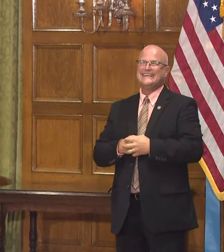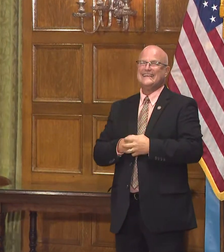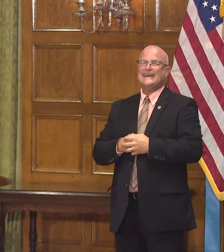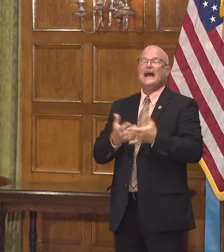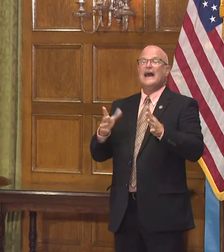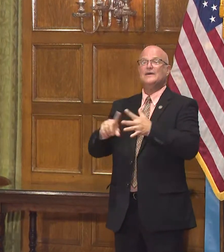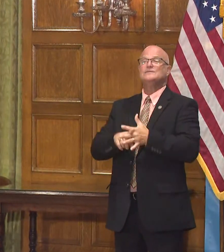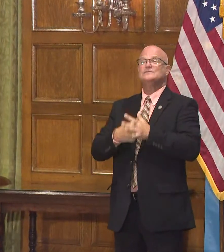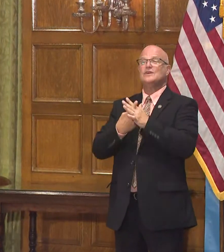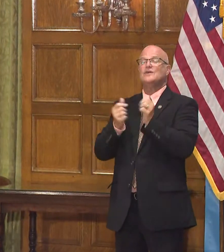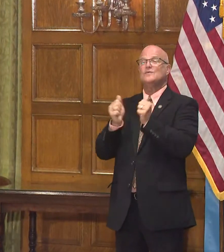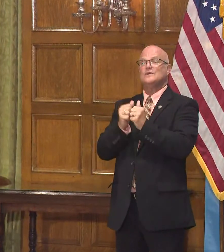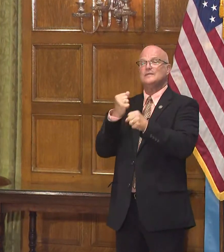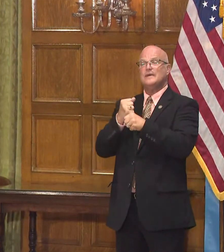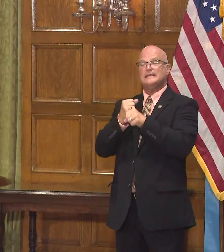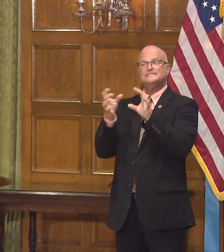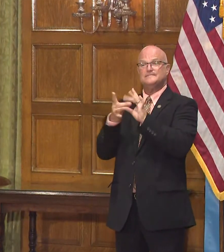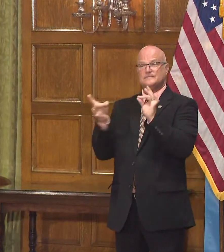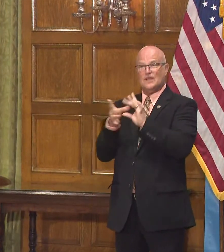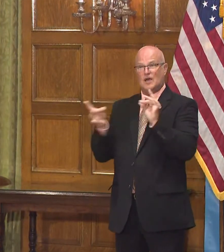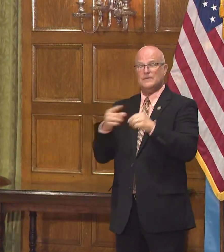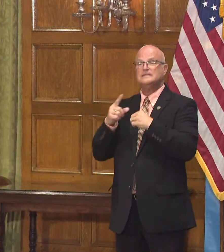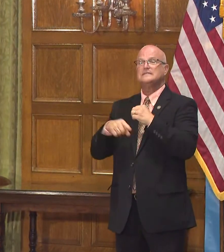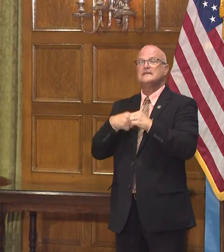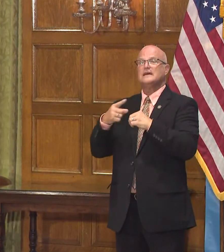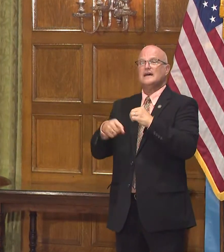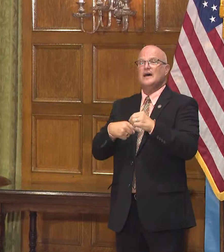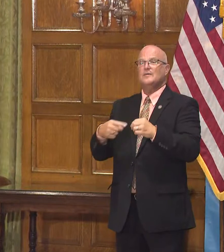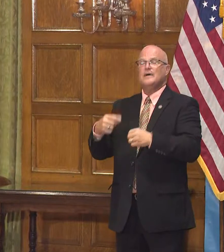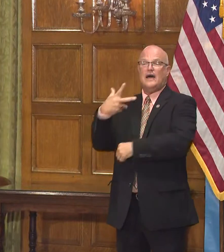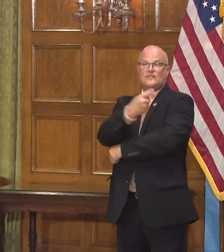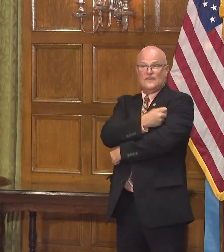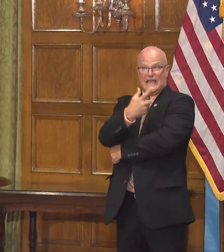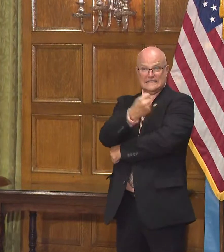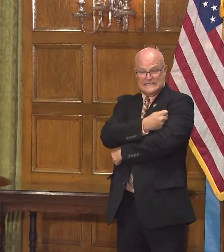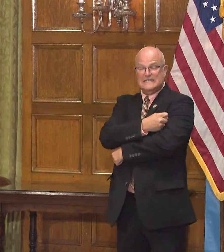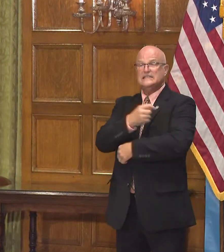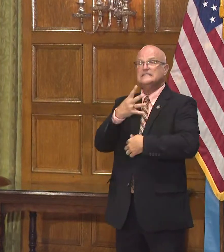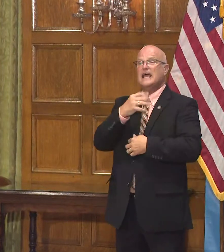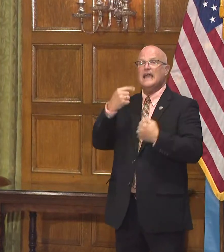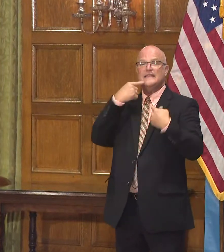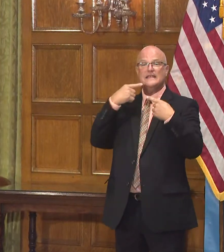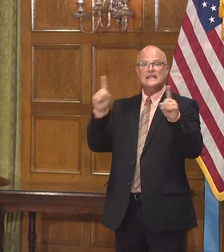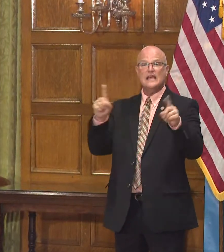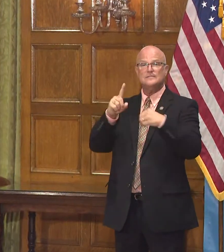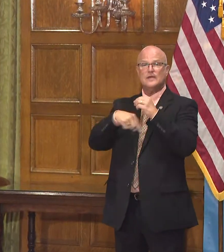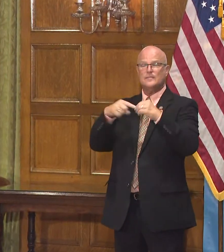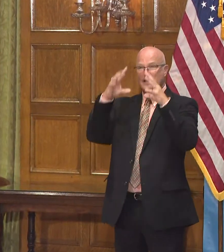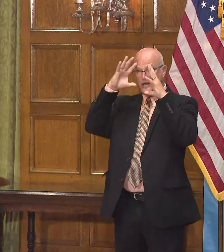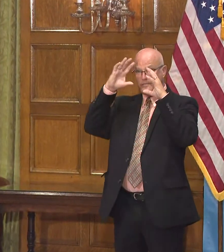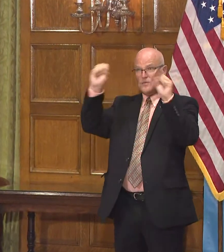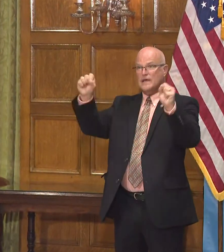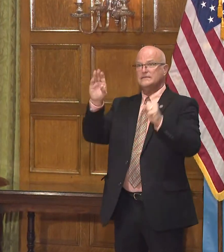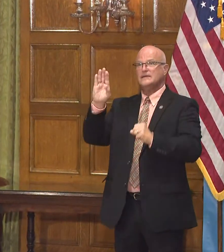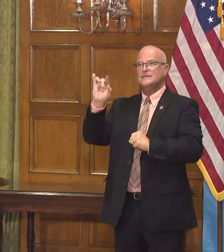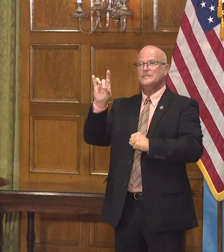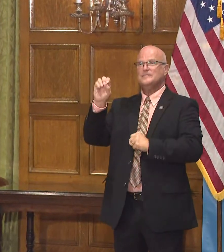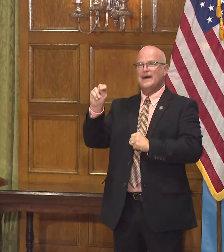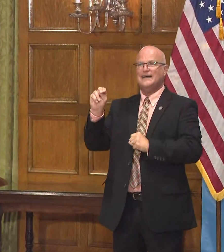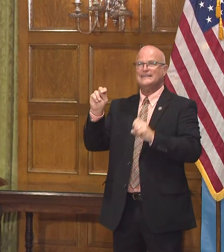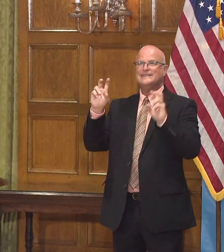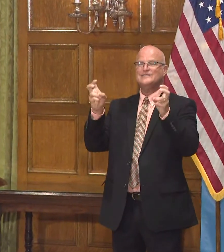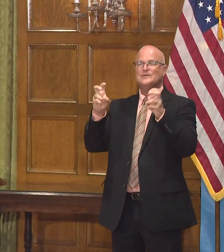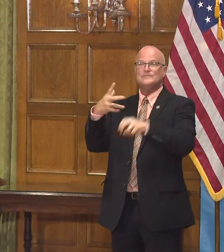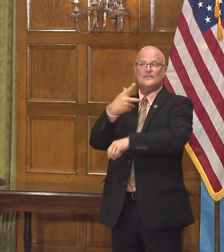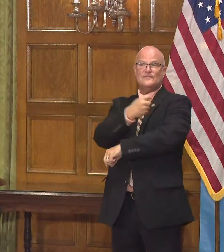But let me start off with making some comments about vaccines and the announcement of President Biden in terms of